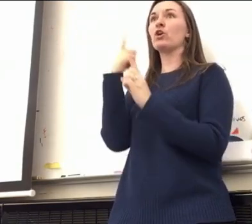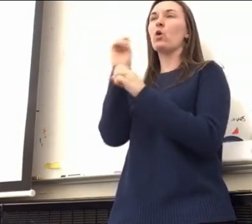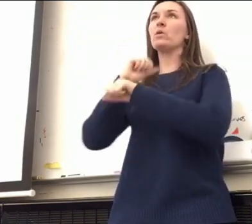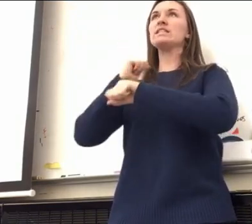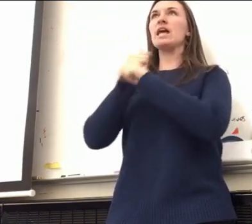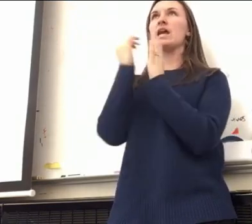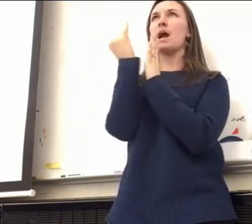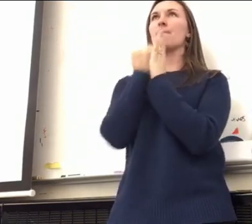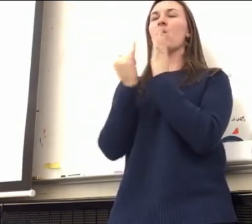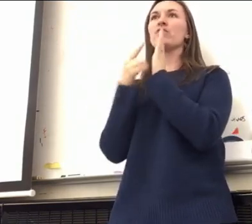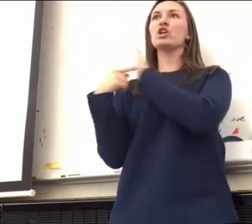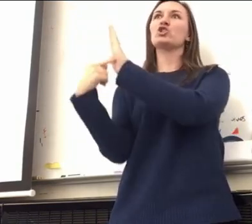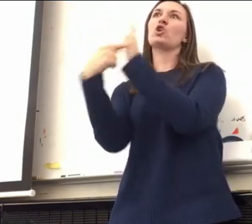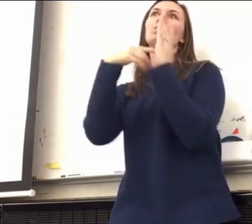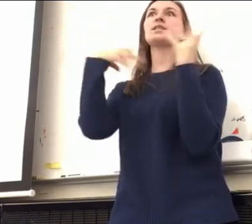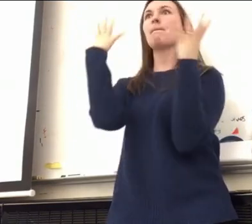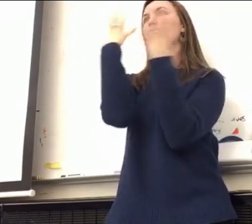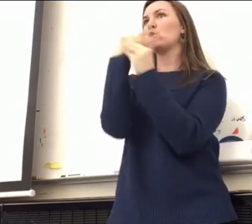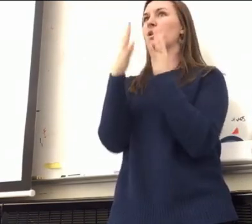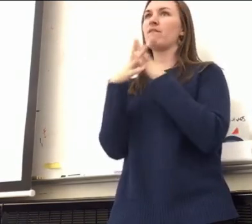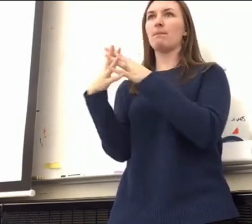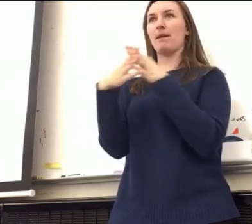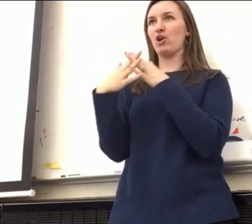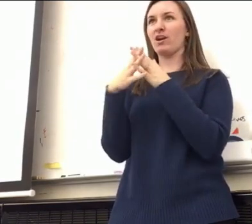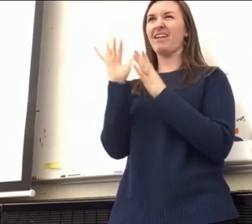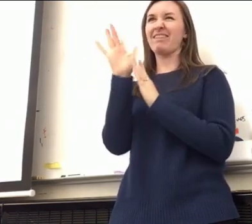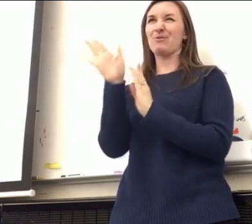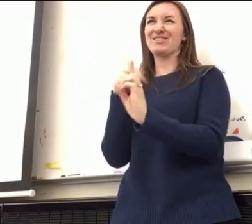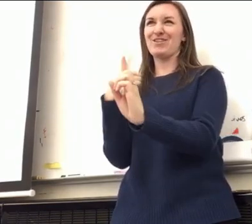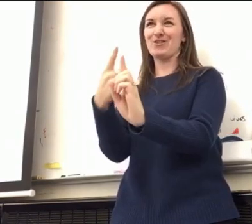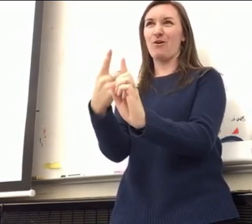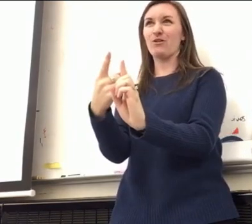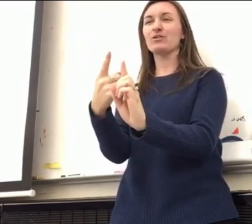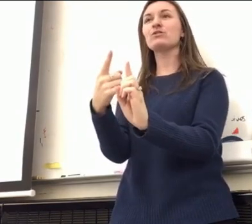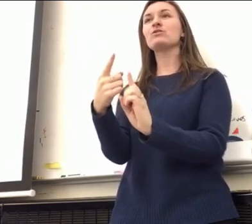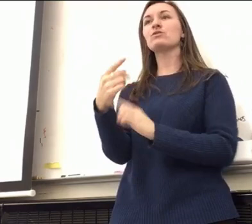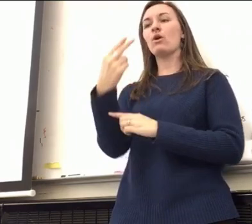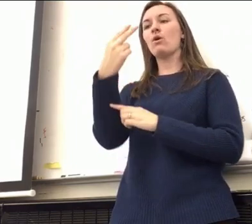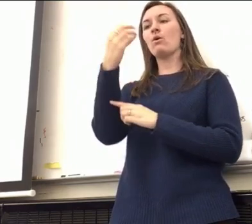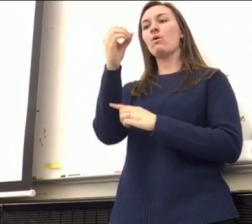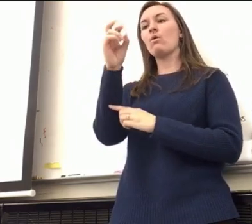that shows how beautiful America truly is. Now,